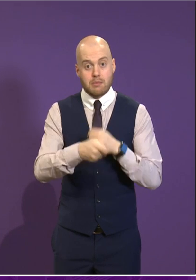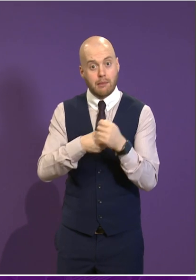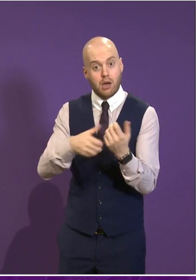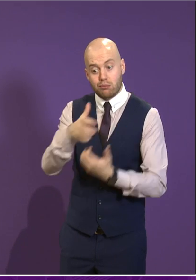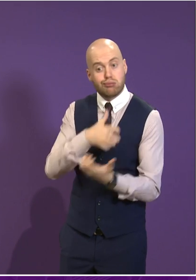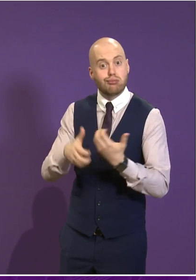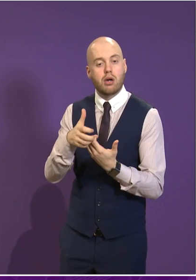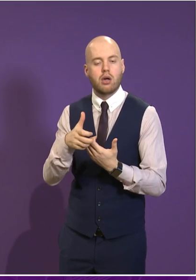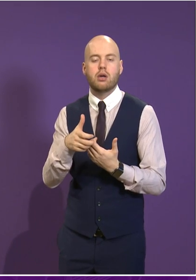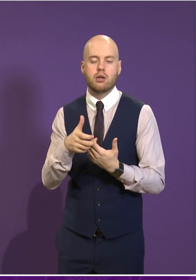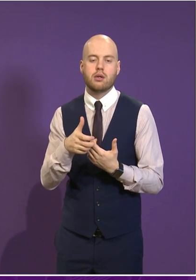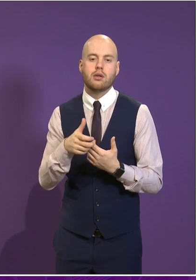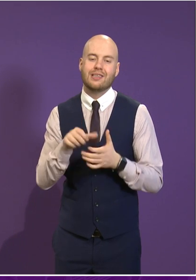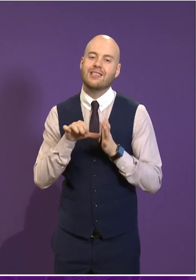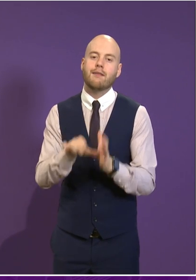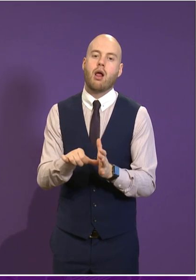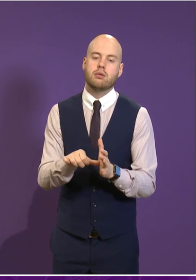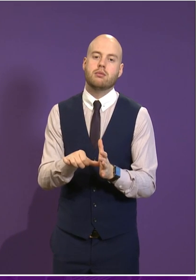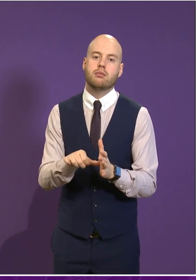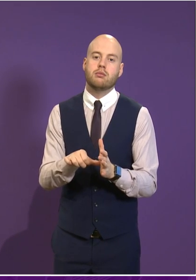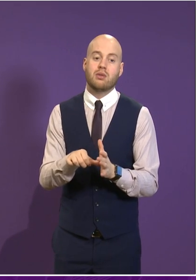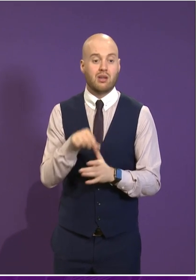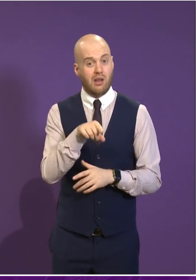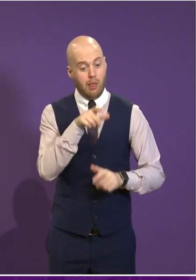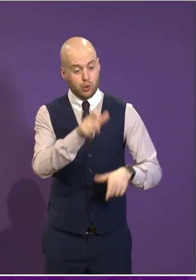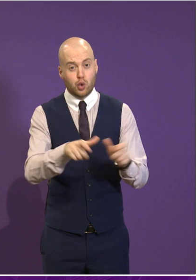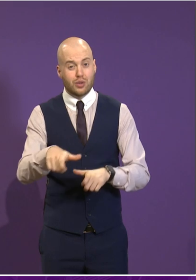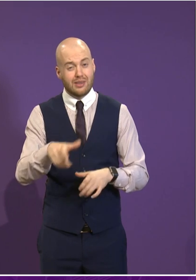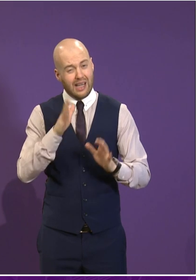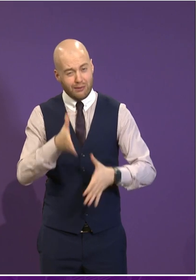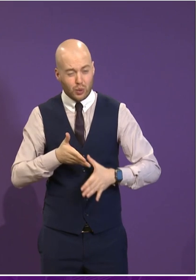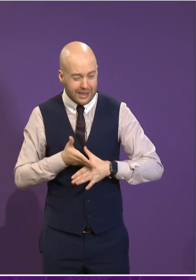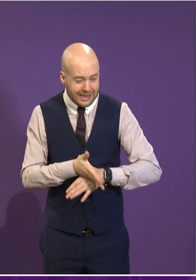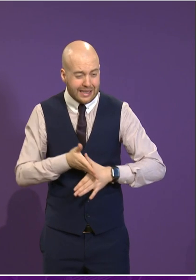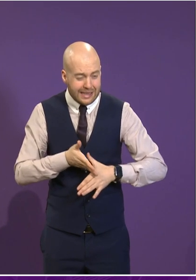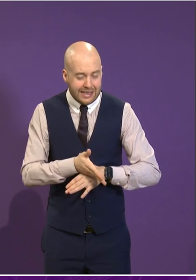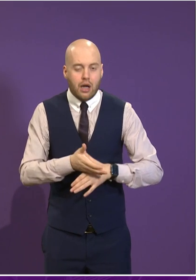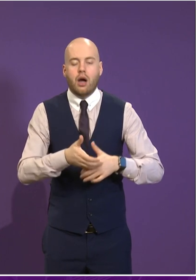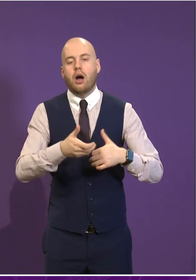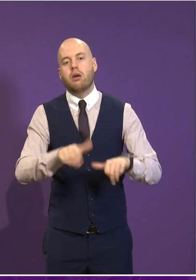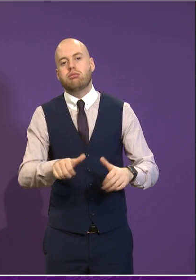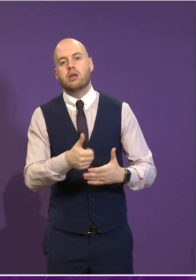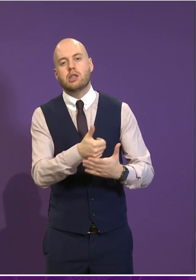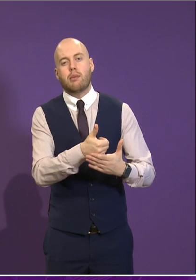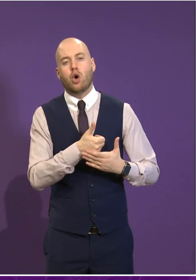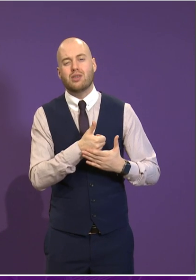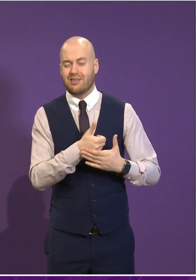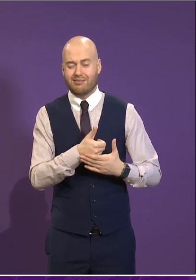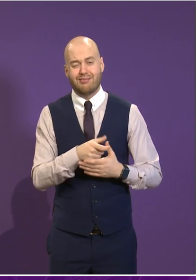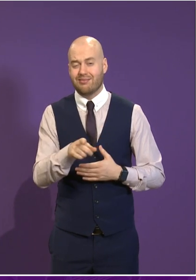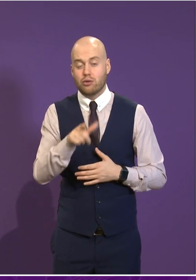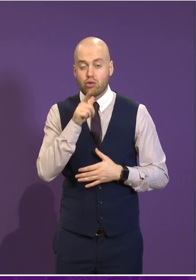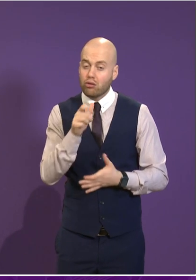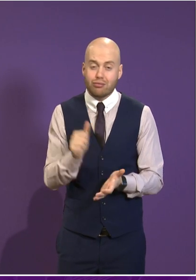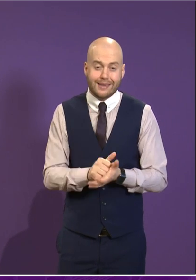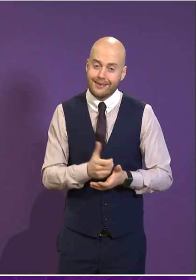And the length to which students need to go to get the support they require is simply not acceptable. And I welcome the